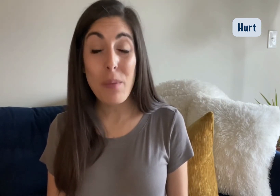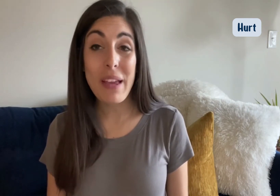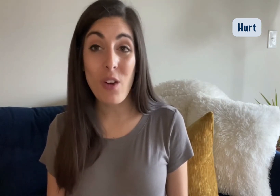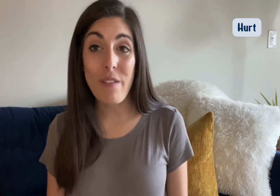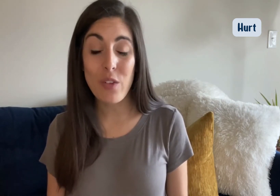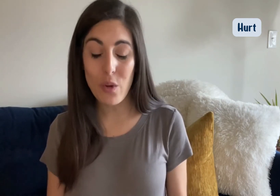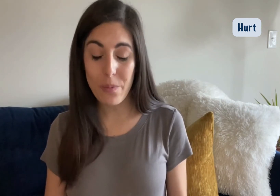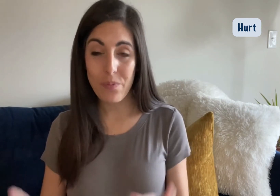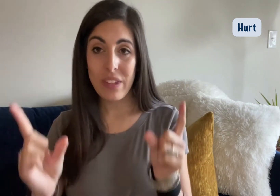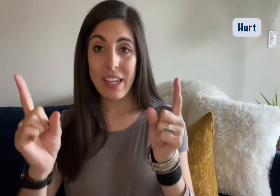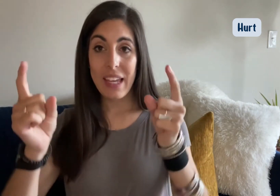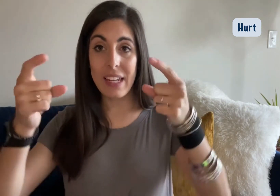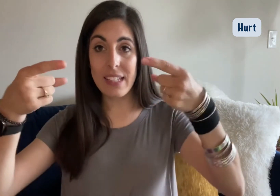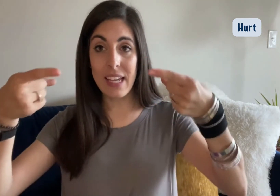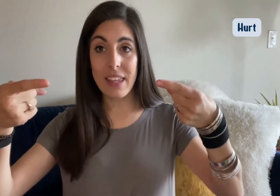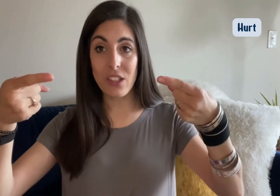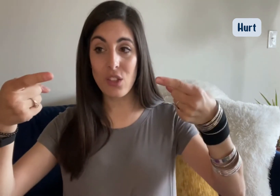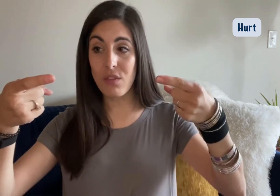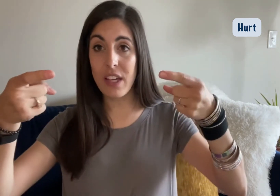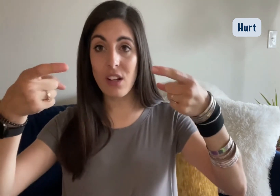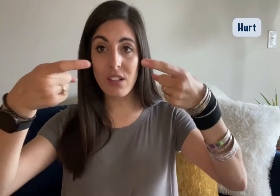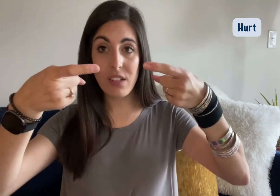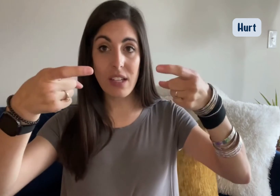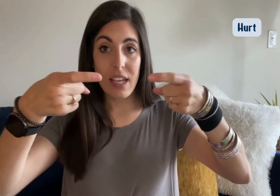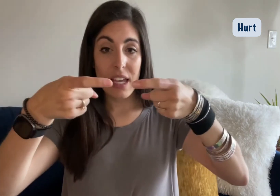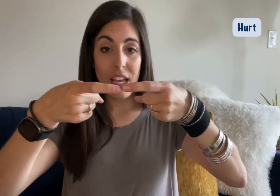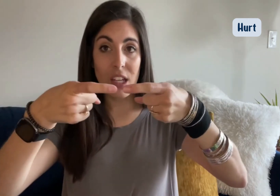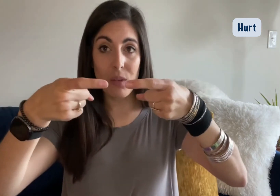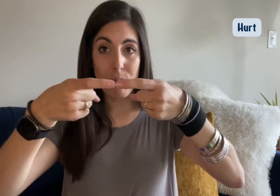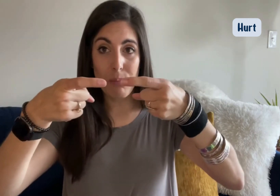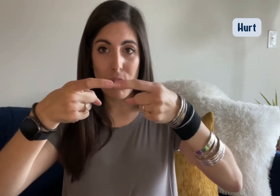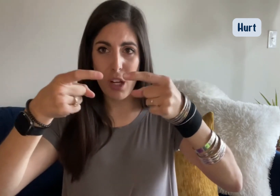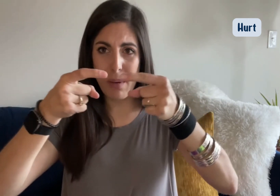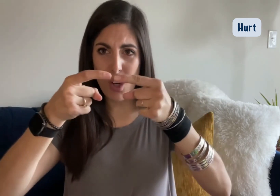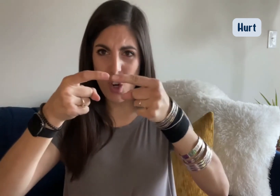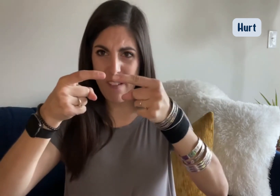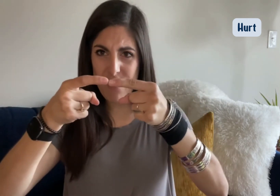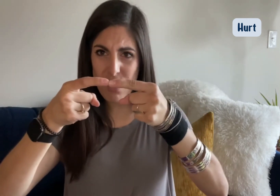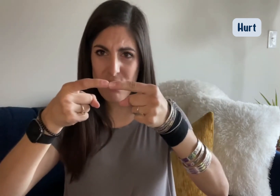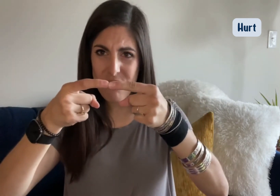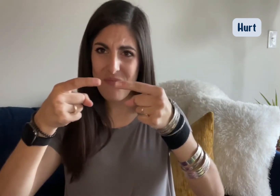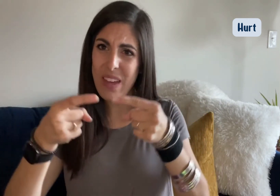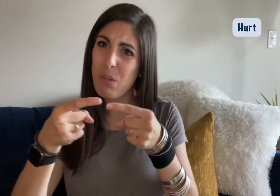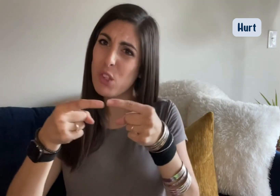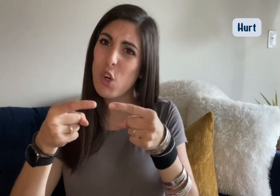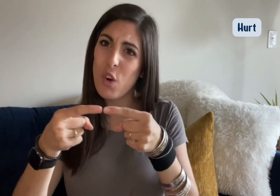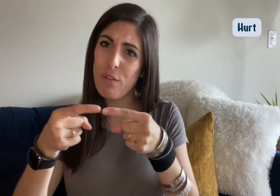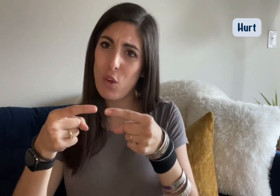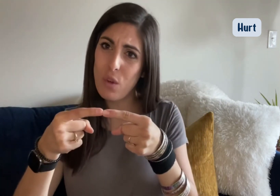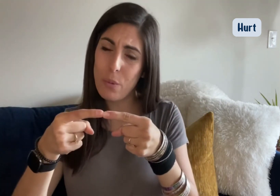being hurtful? And it's like this, 2 fingers, and are you being hurtful? That was hurtful.